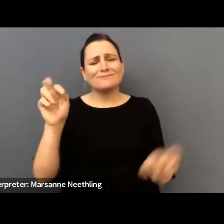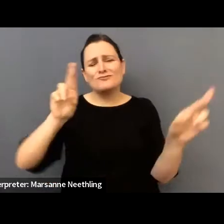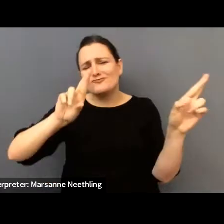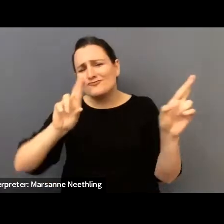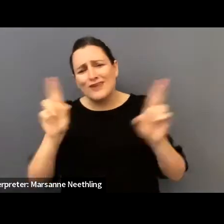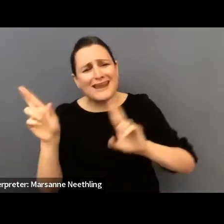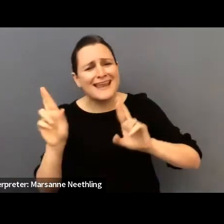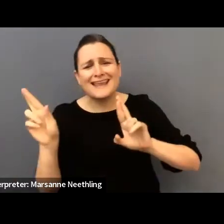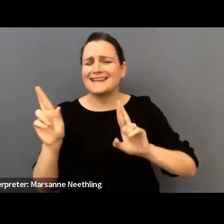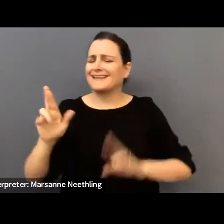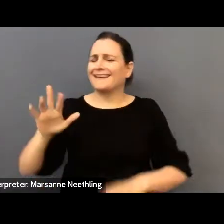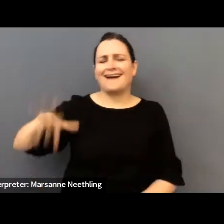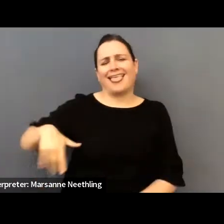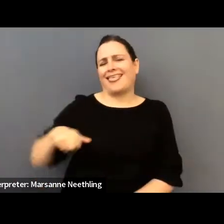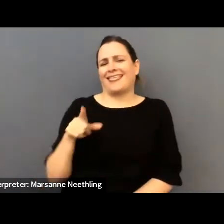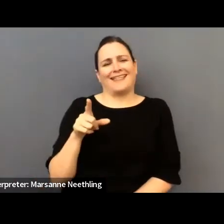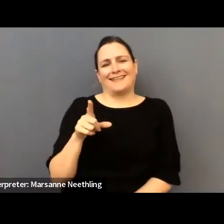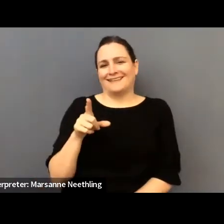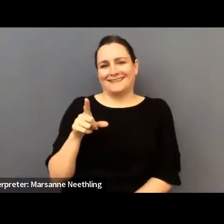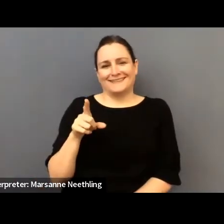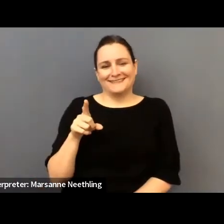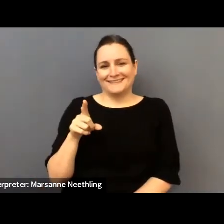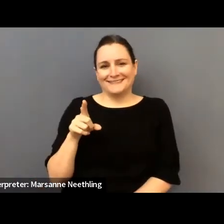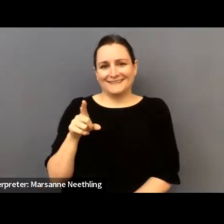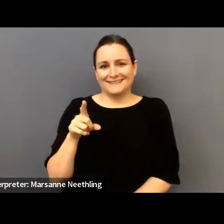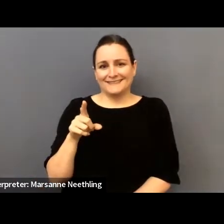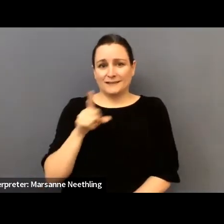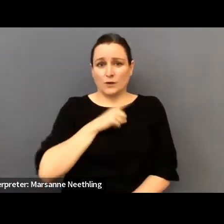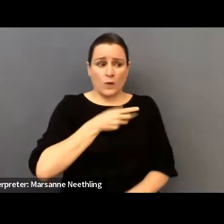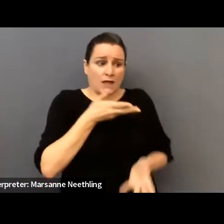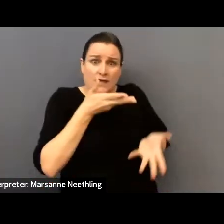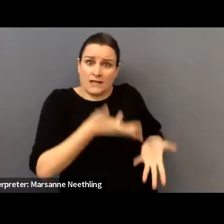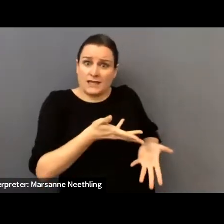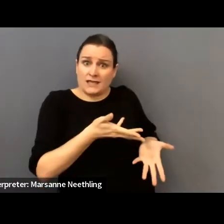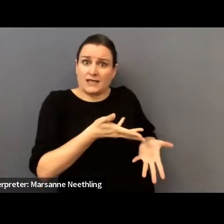cover all of that. And I think from a HETSA's point of view,